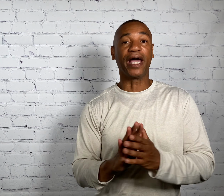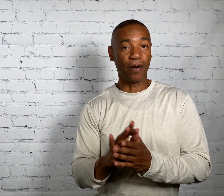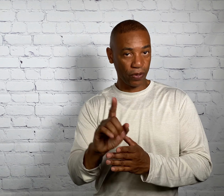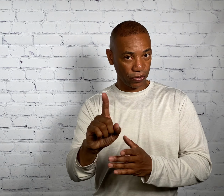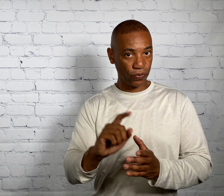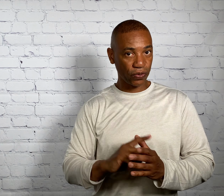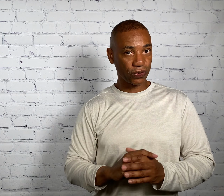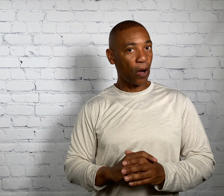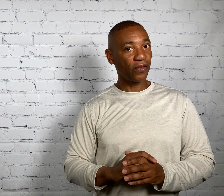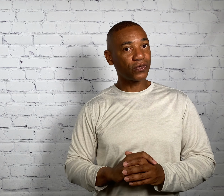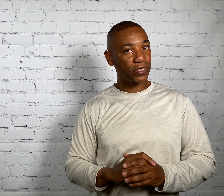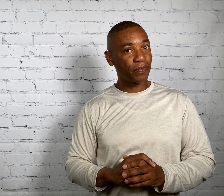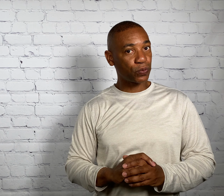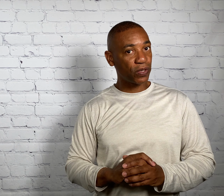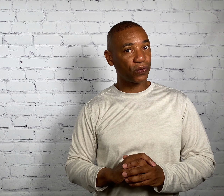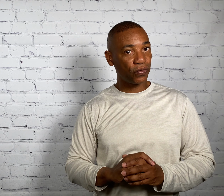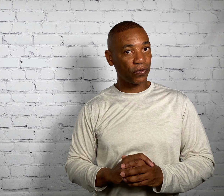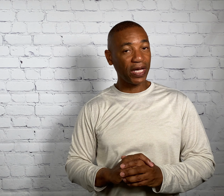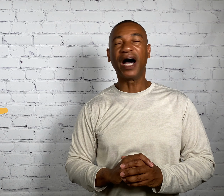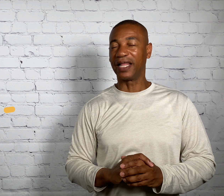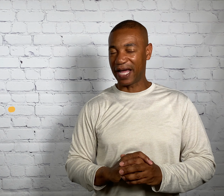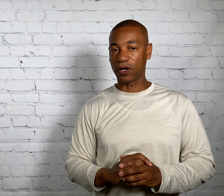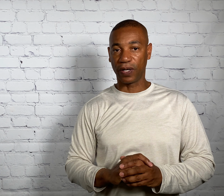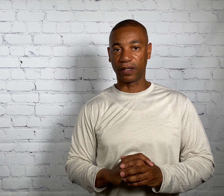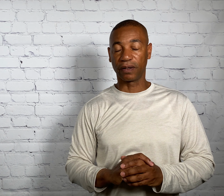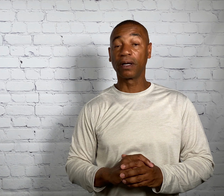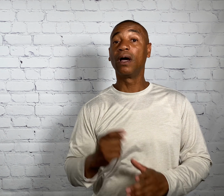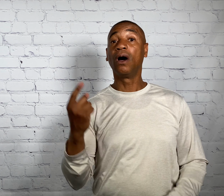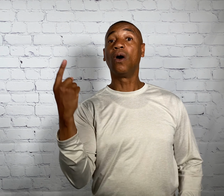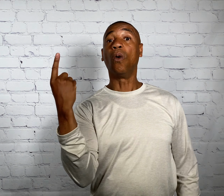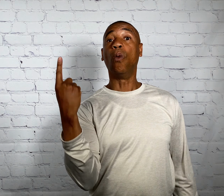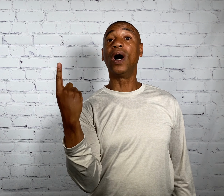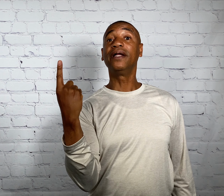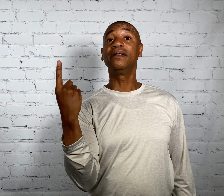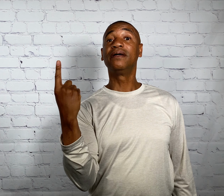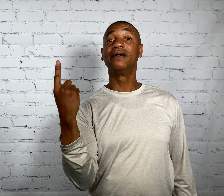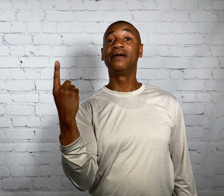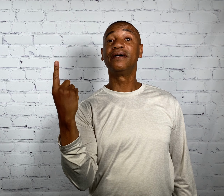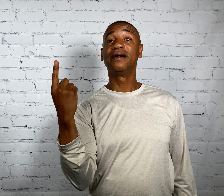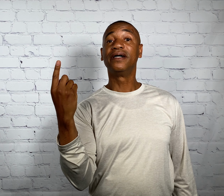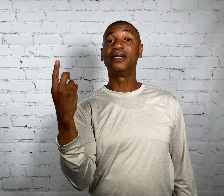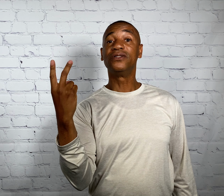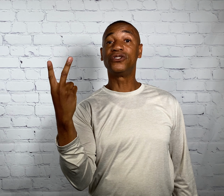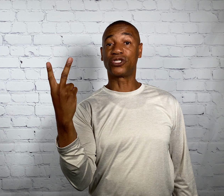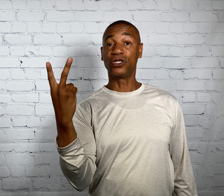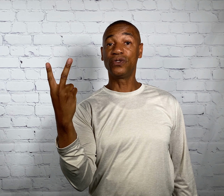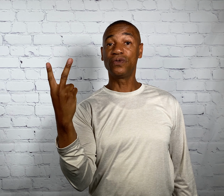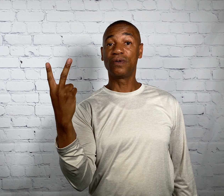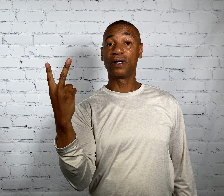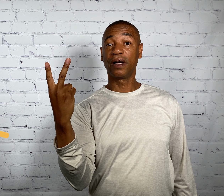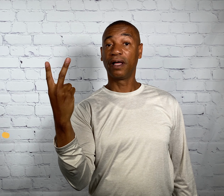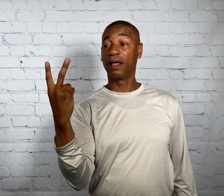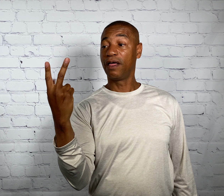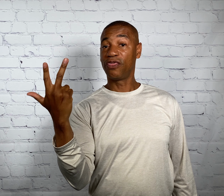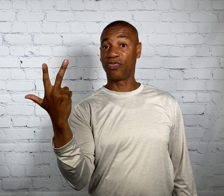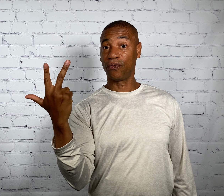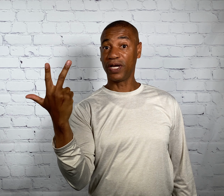Okay, I'm going to do all those numbers 1 through 30 a lot quicker. 1, 2,